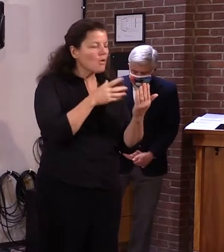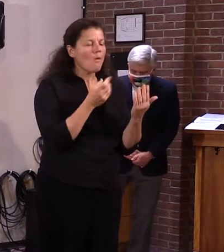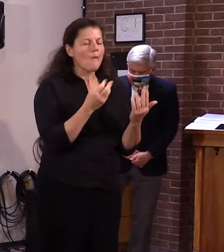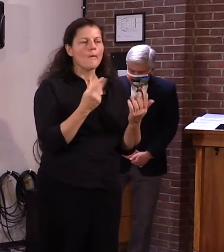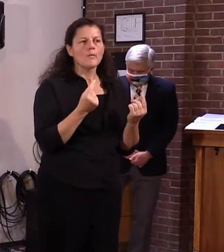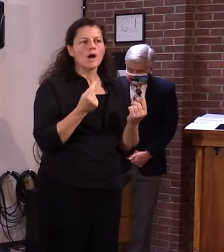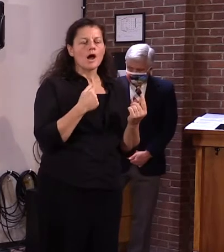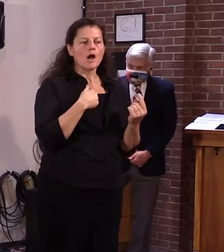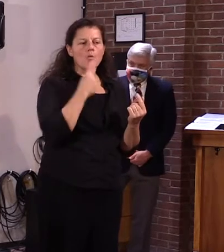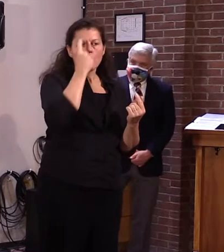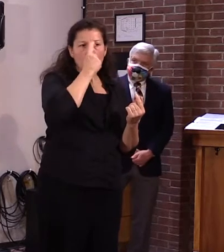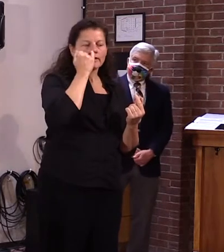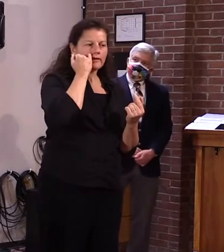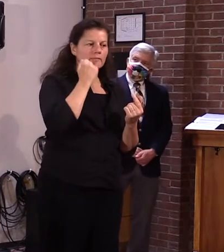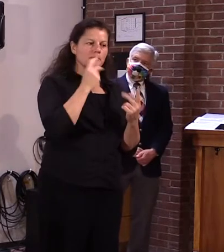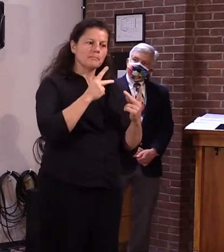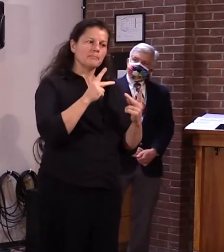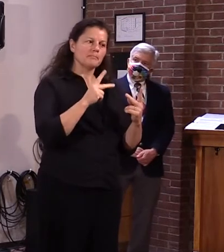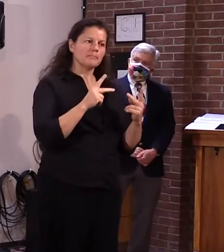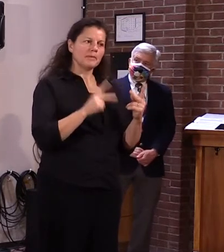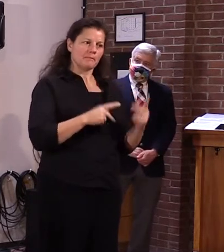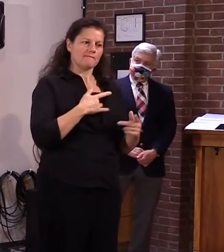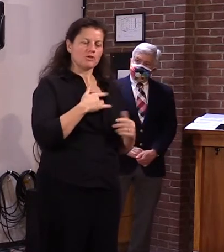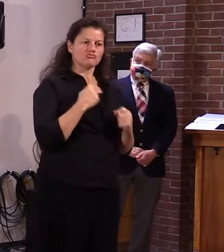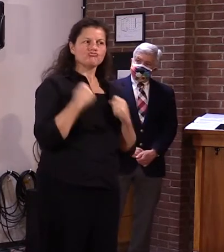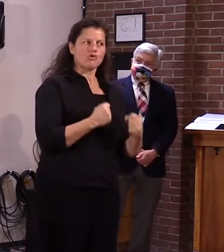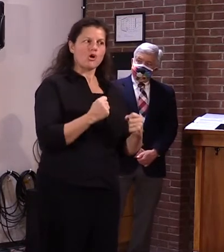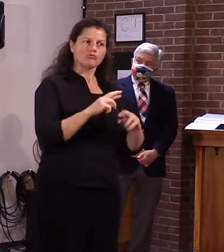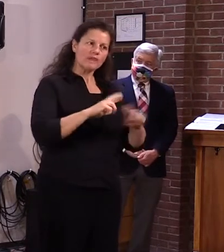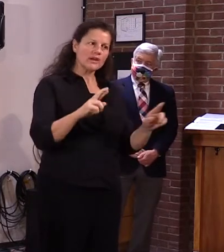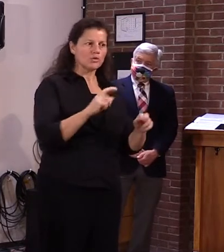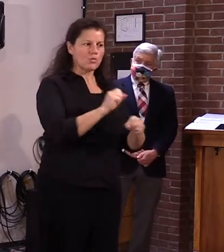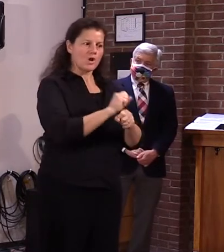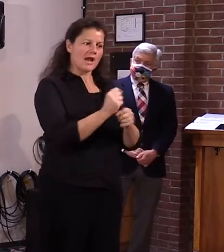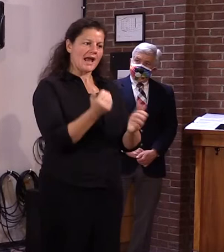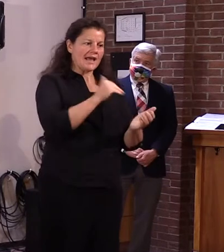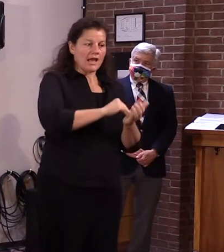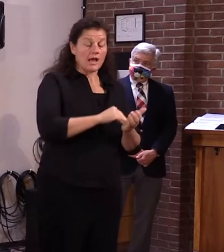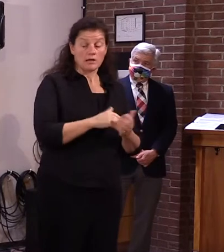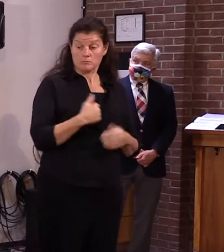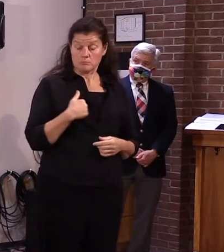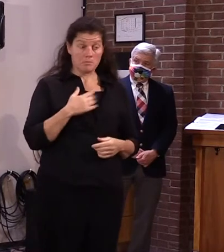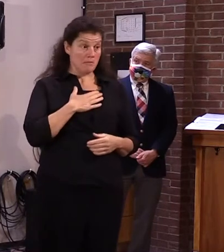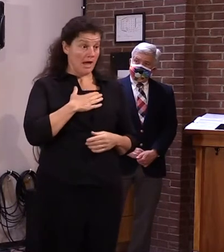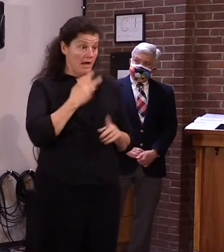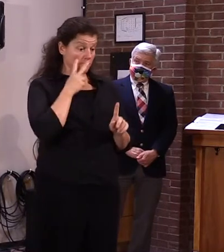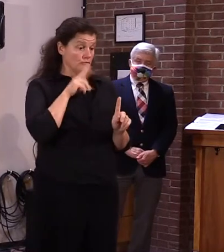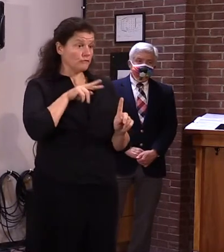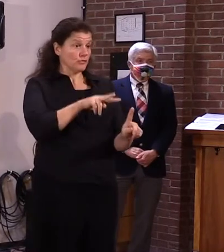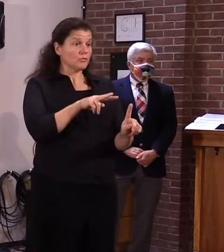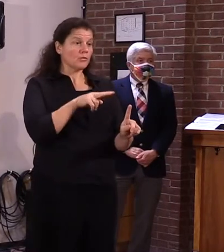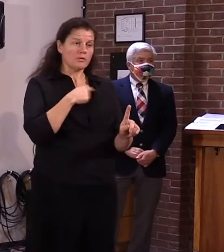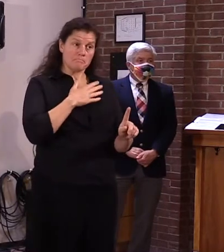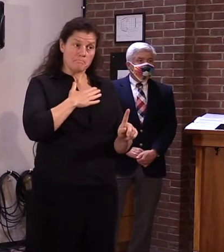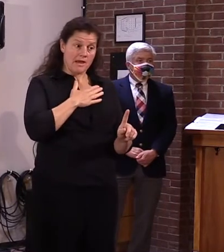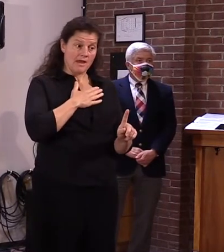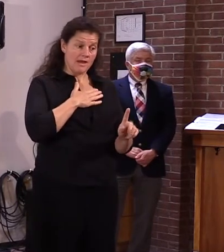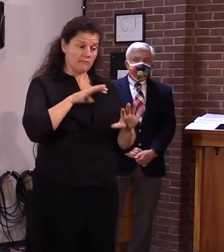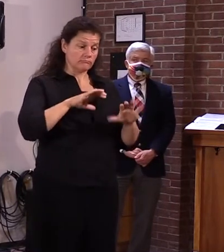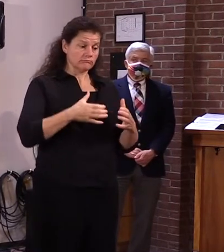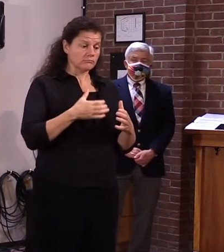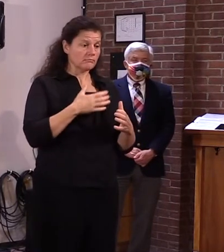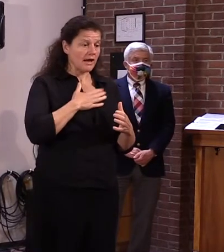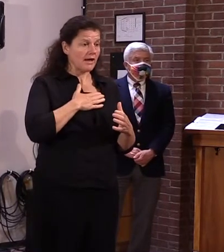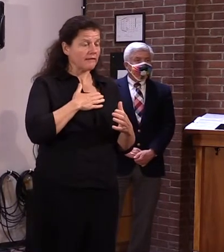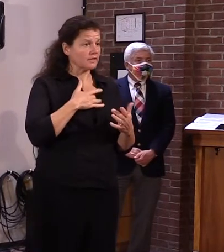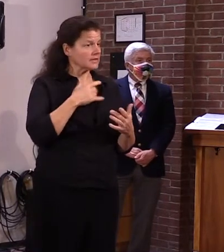if the political will is there. From my standpoint, if I'm still in office, I can guarantee our administration will